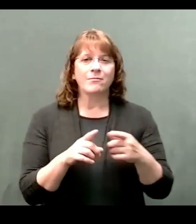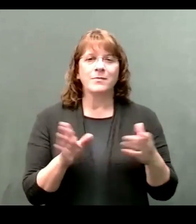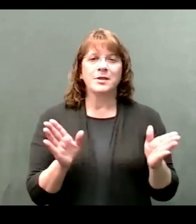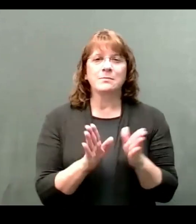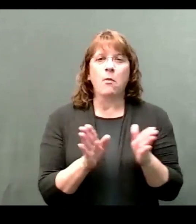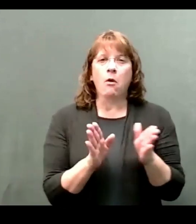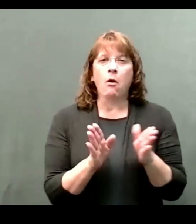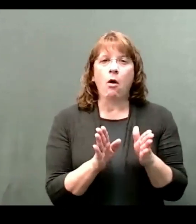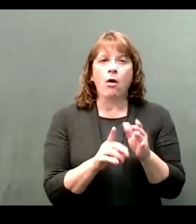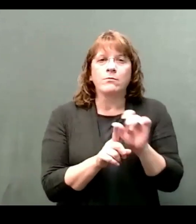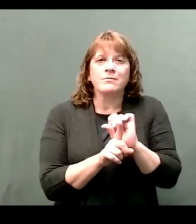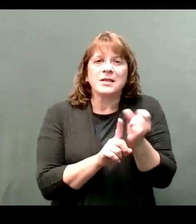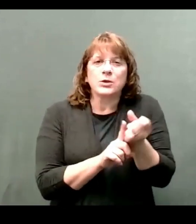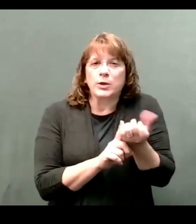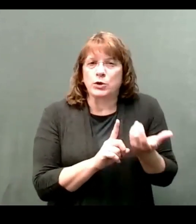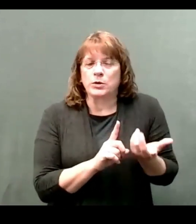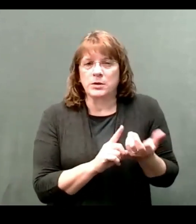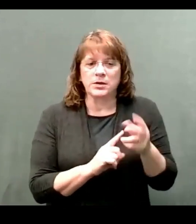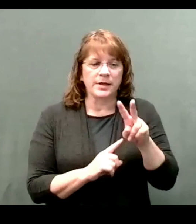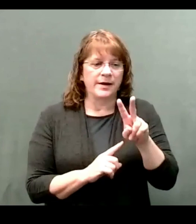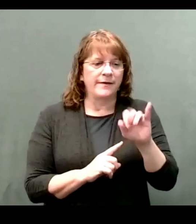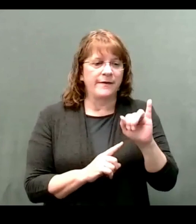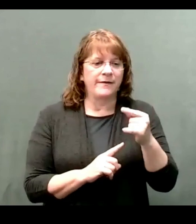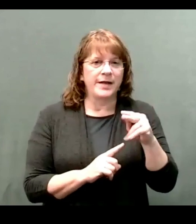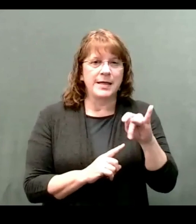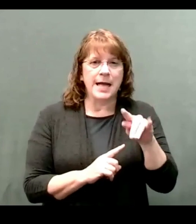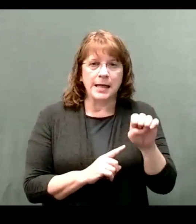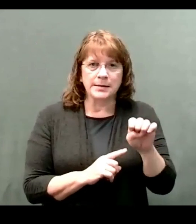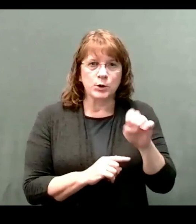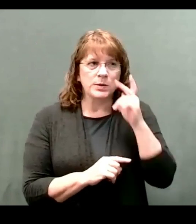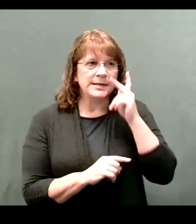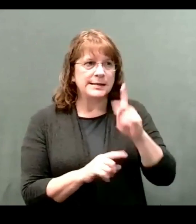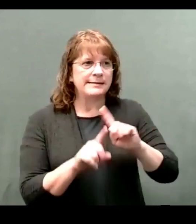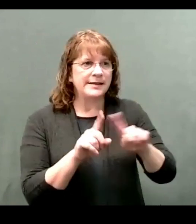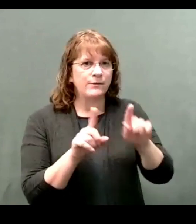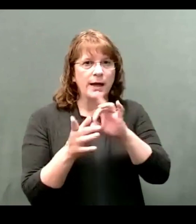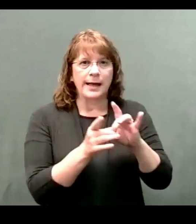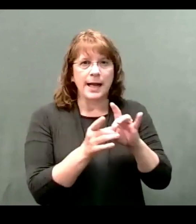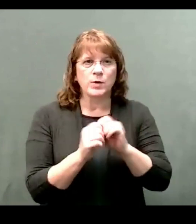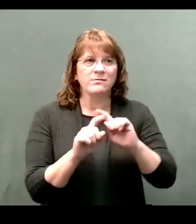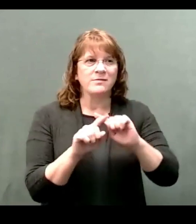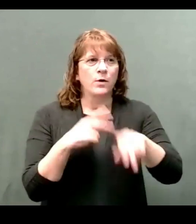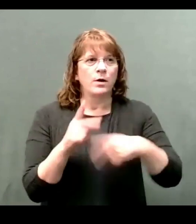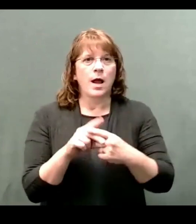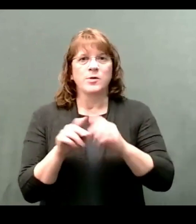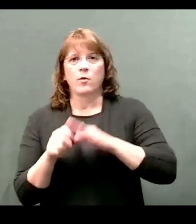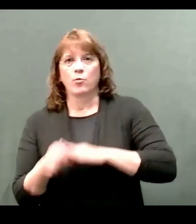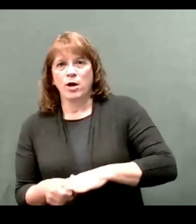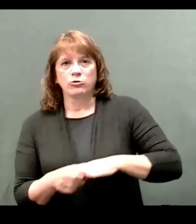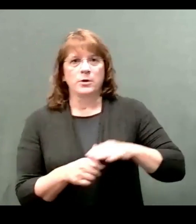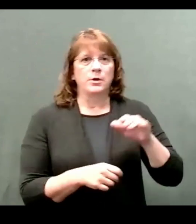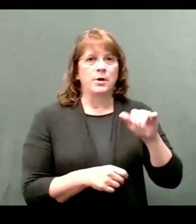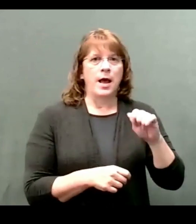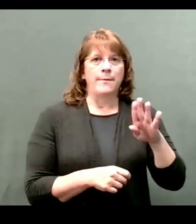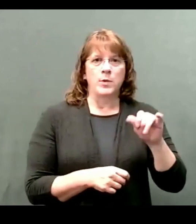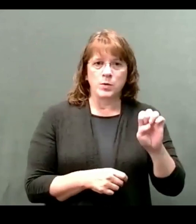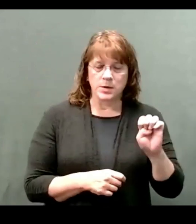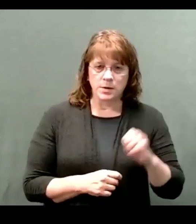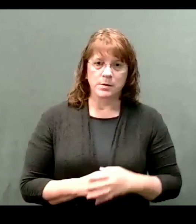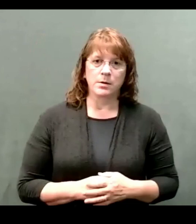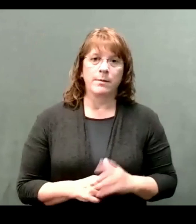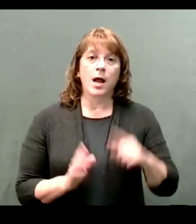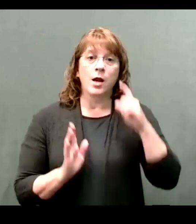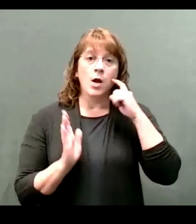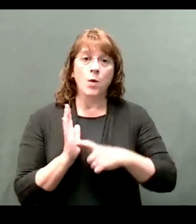mini vignettes here to look at some of the connections between different types of oppression and abuse. But you'll notice